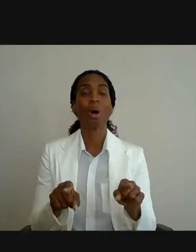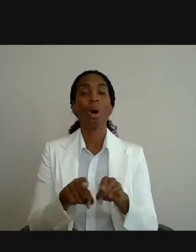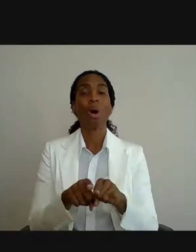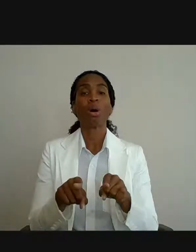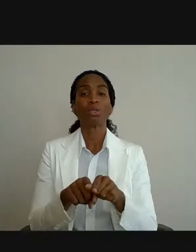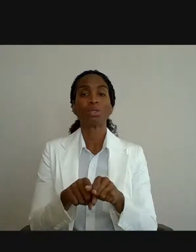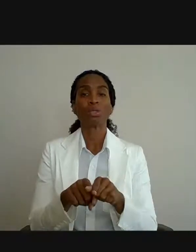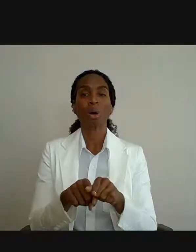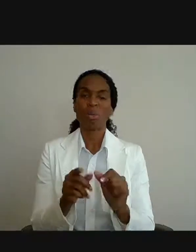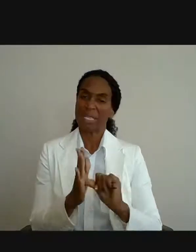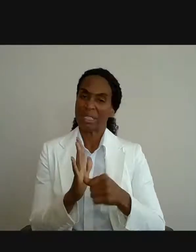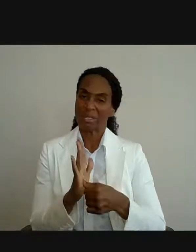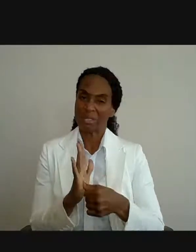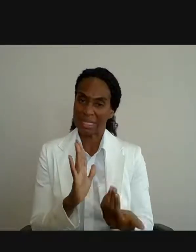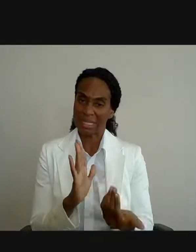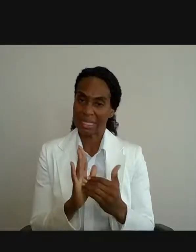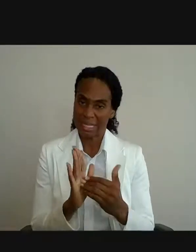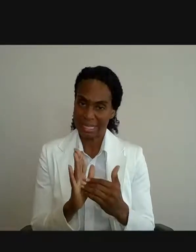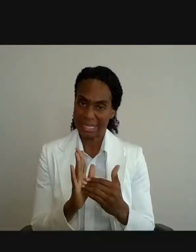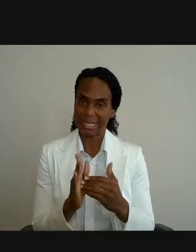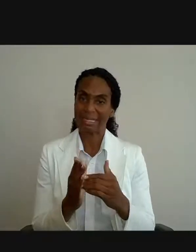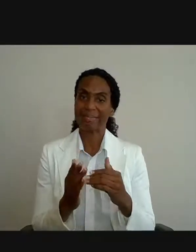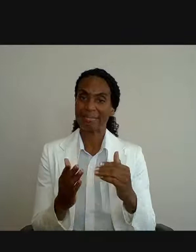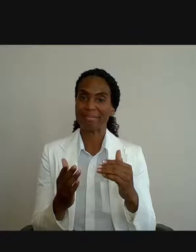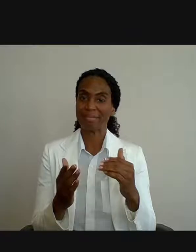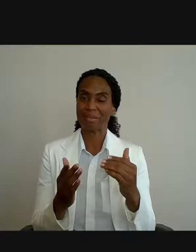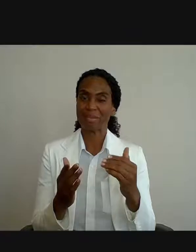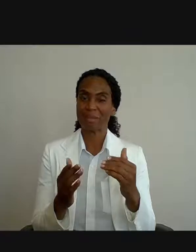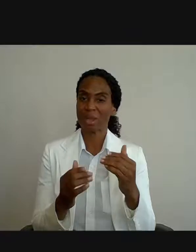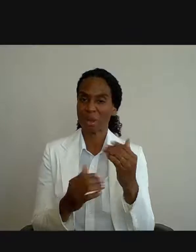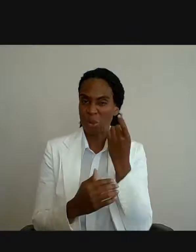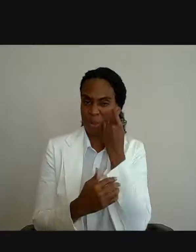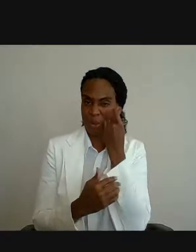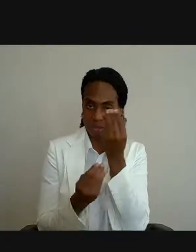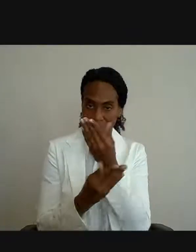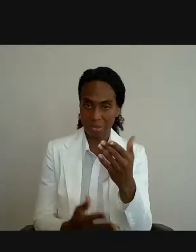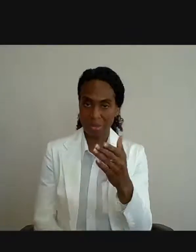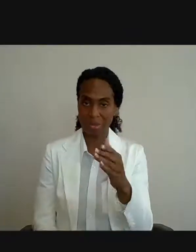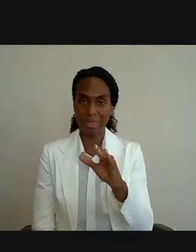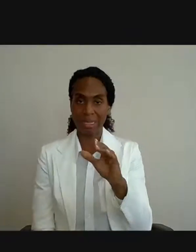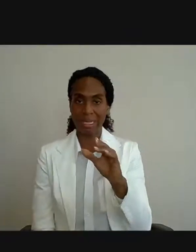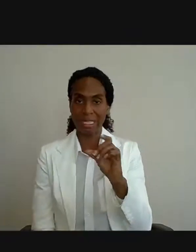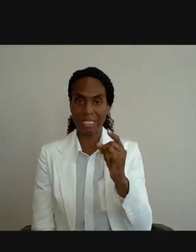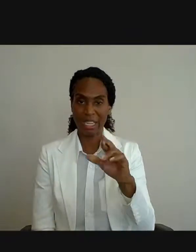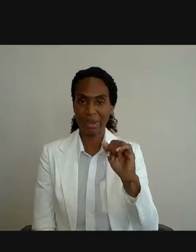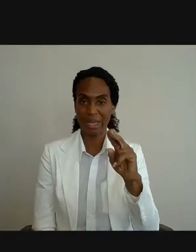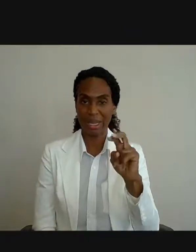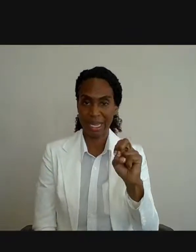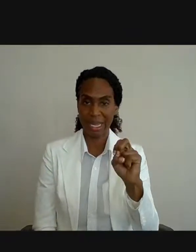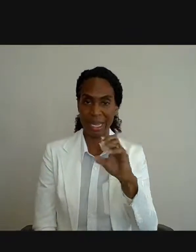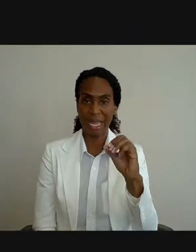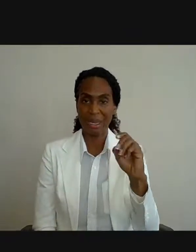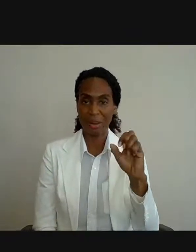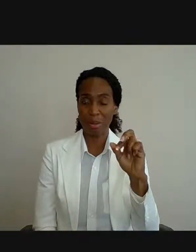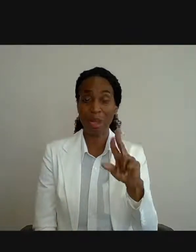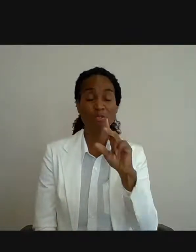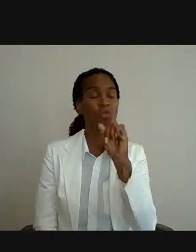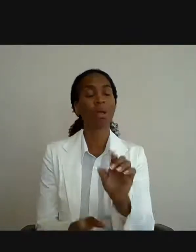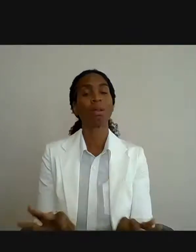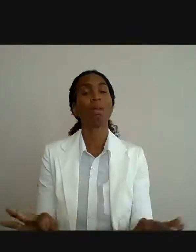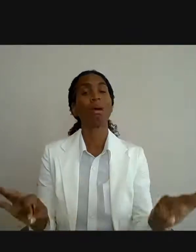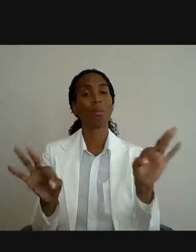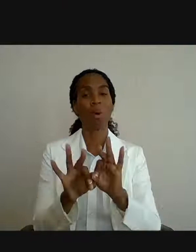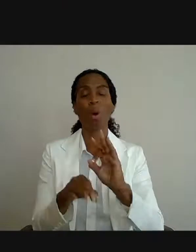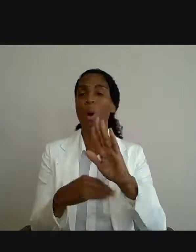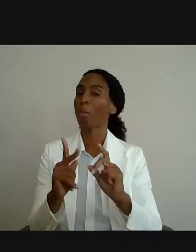reiterate what Dr. Caine and Mayor Hogsett have mentioned, which is so important. It is crucial that people get the vaccine